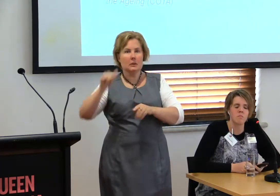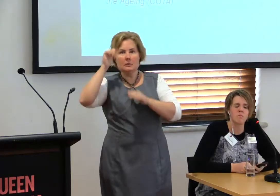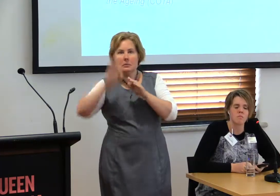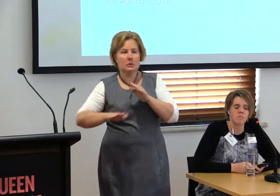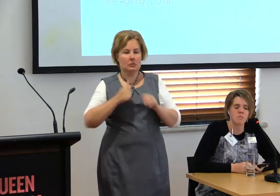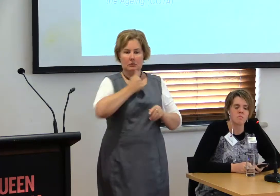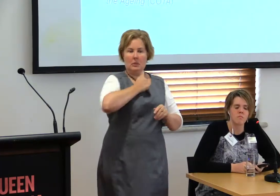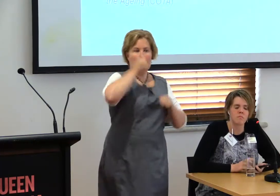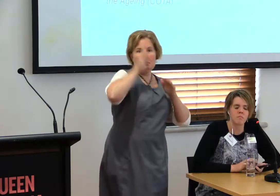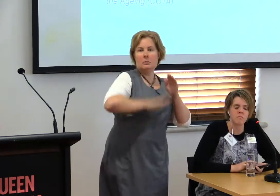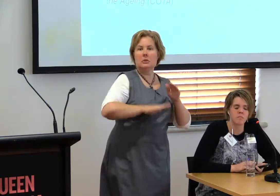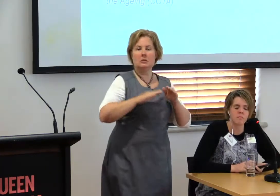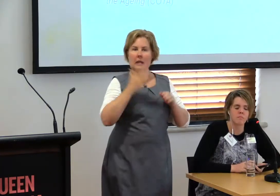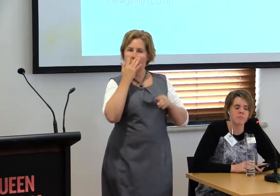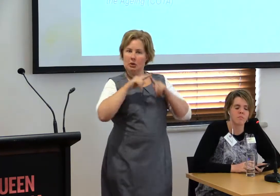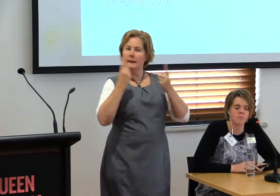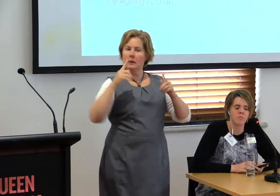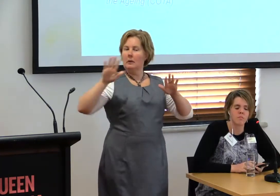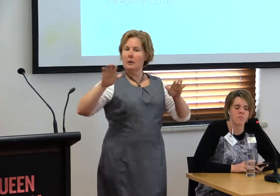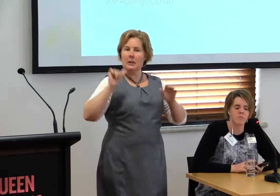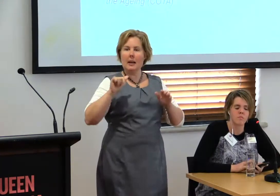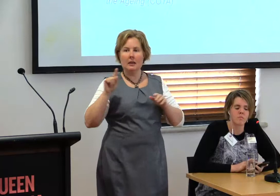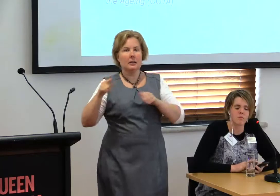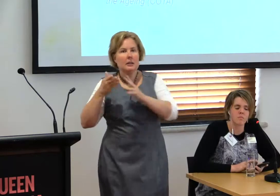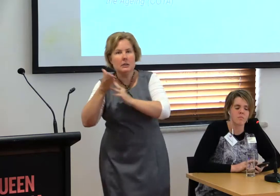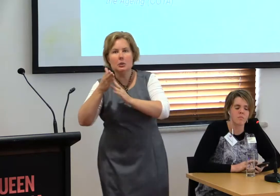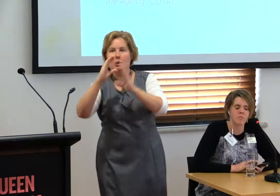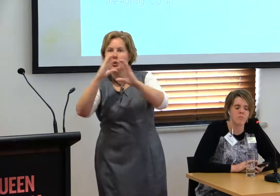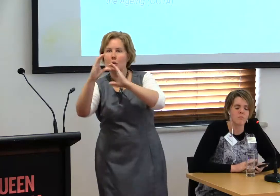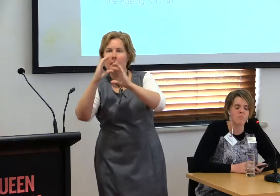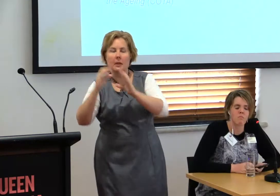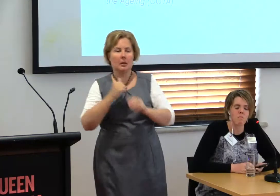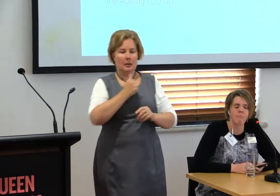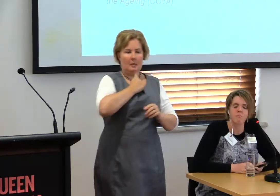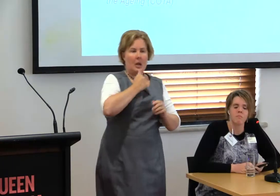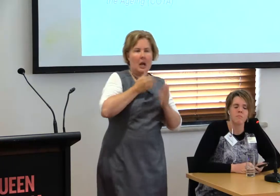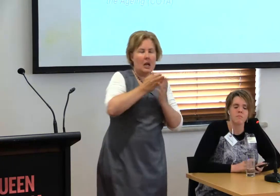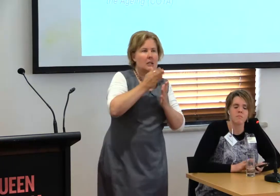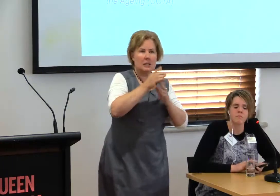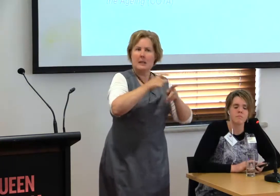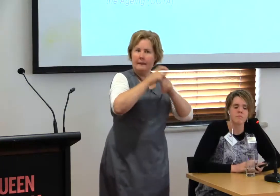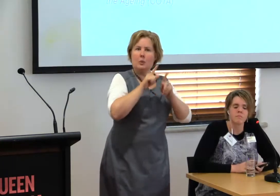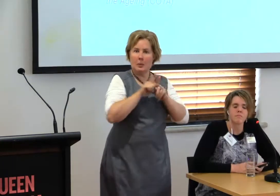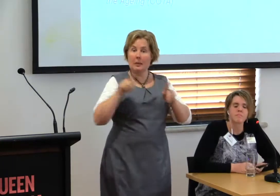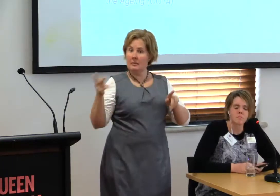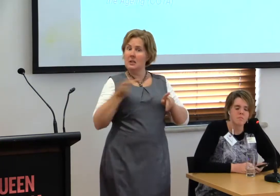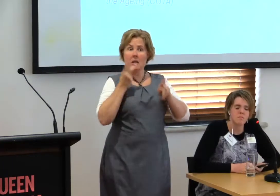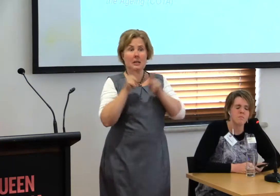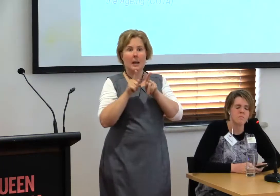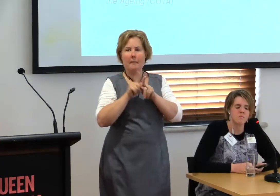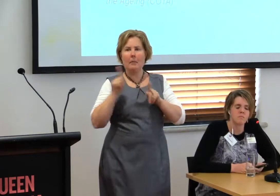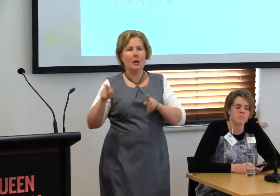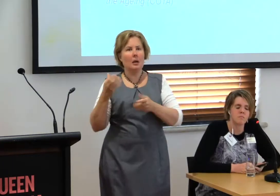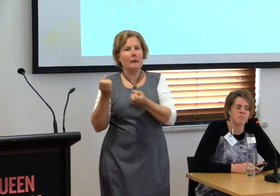have the same difficulties in access to communication out in the community, but unfortunately there is nothing for